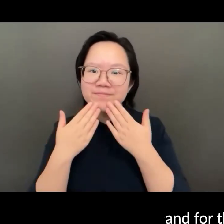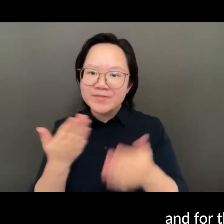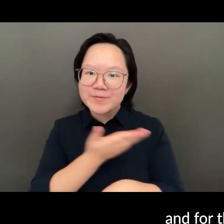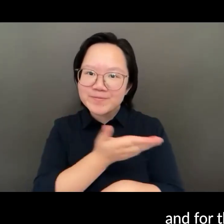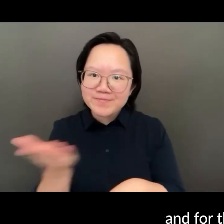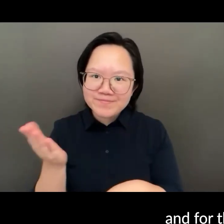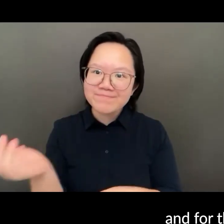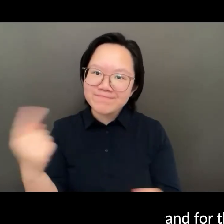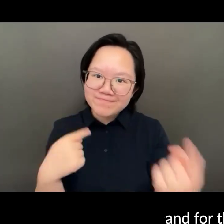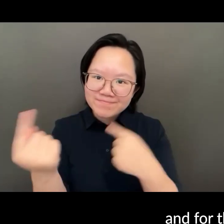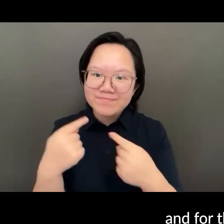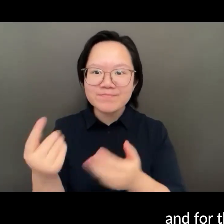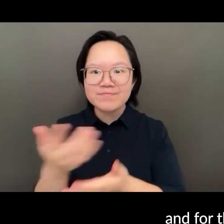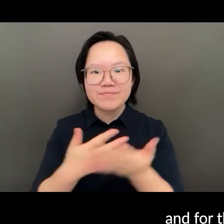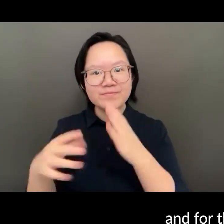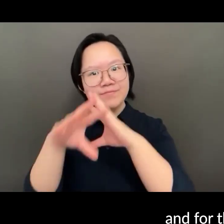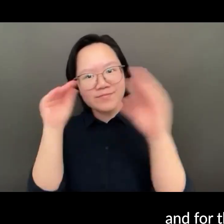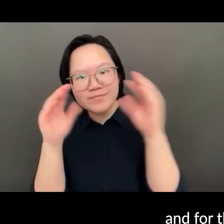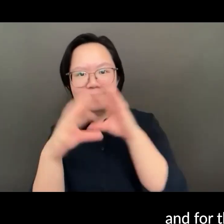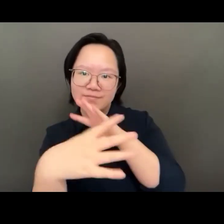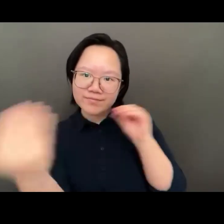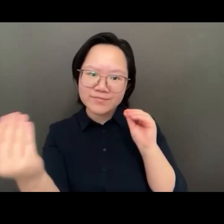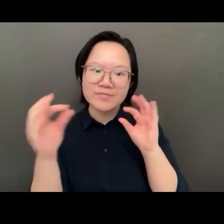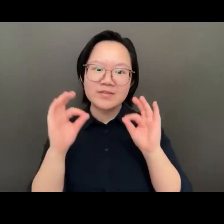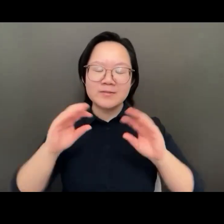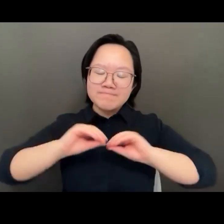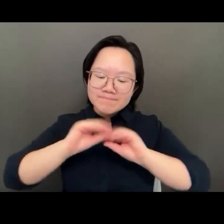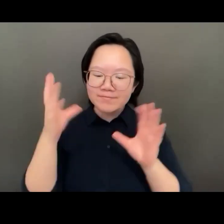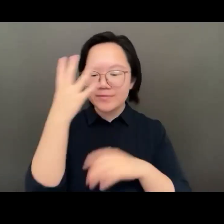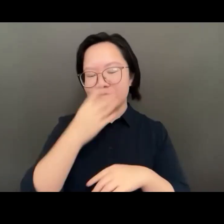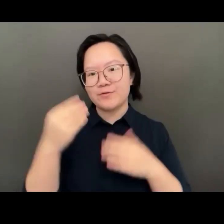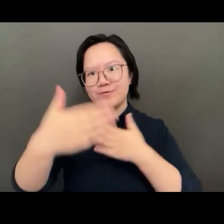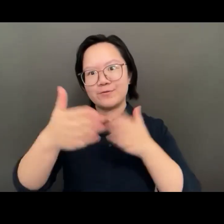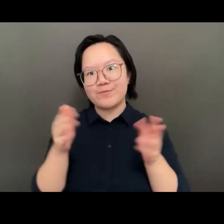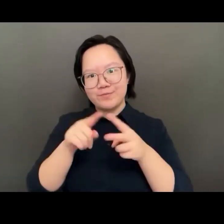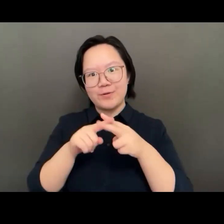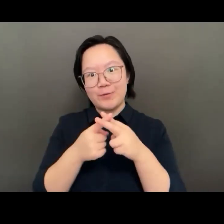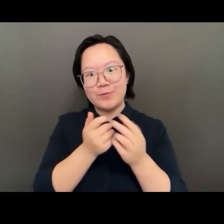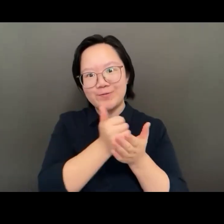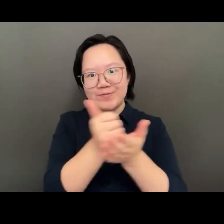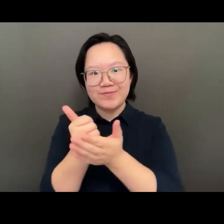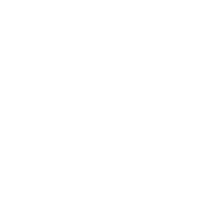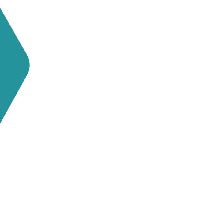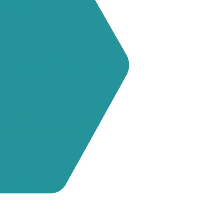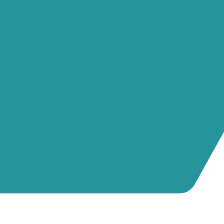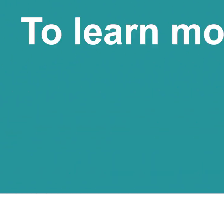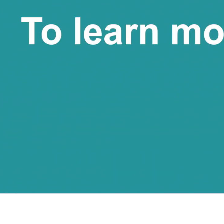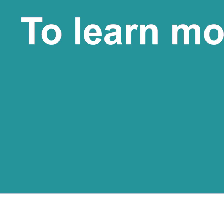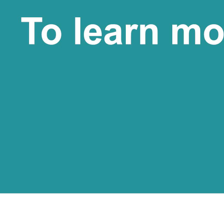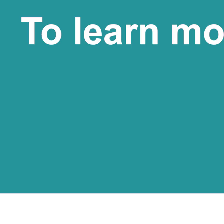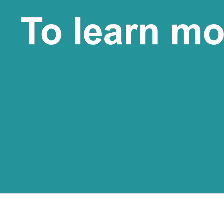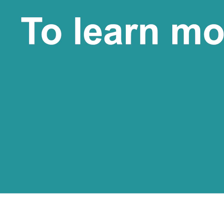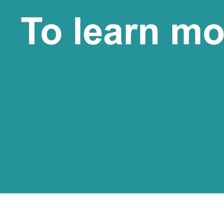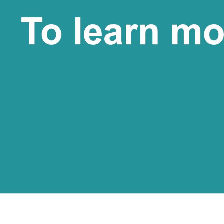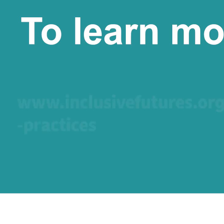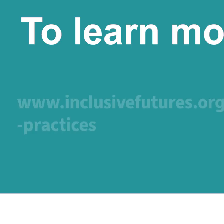the authors of this really amazing toolkit. Thank you very much and have a great day. To